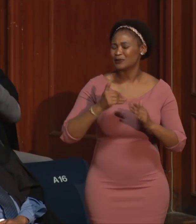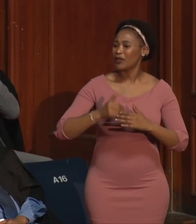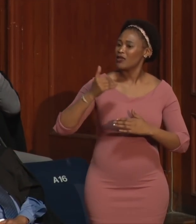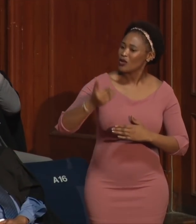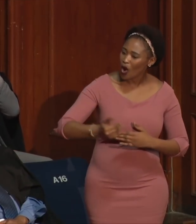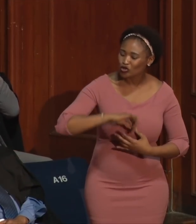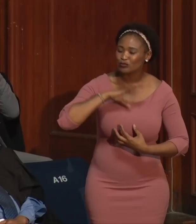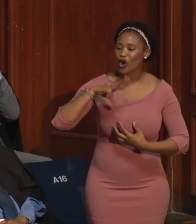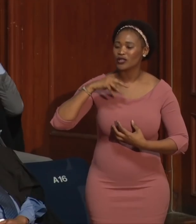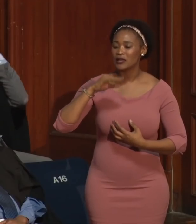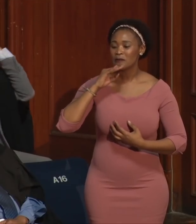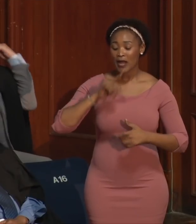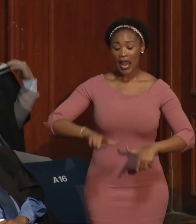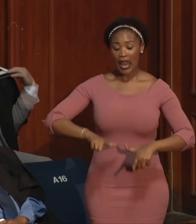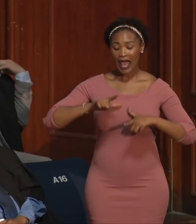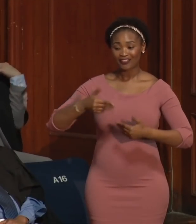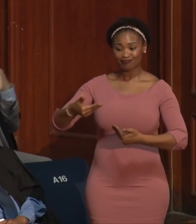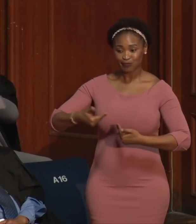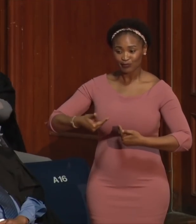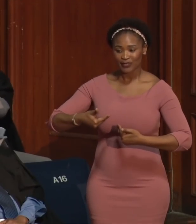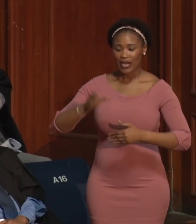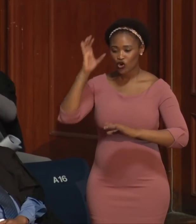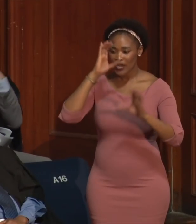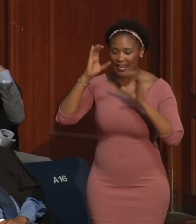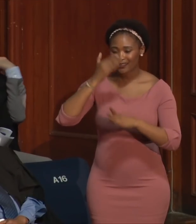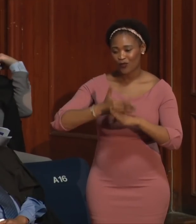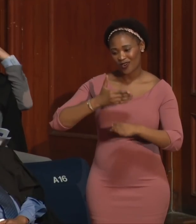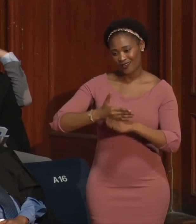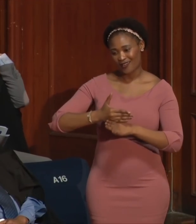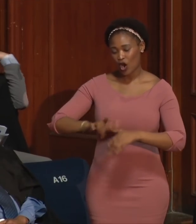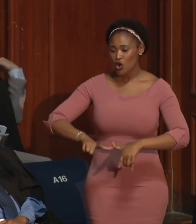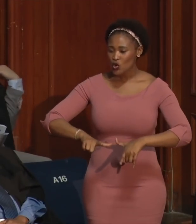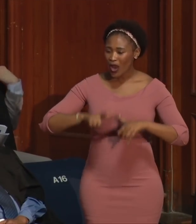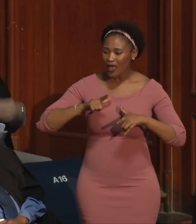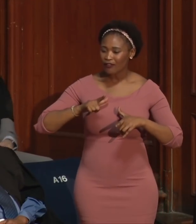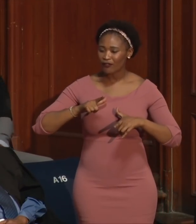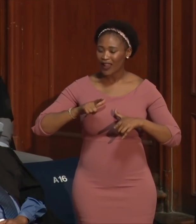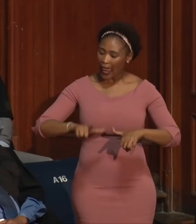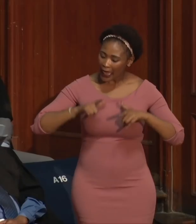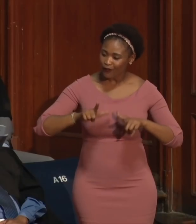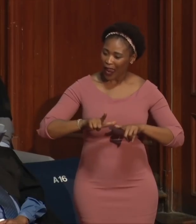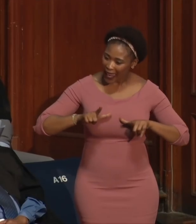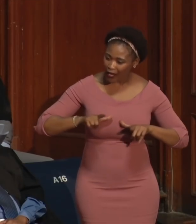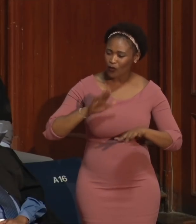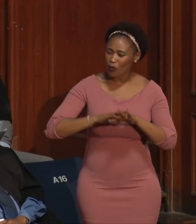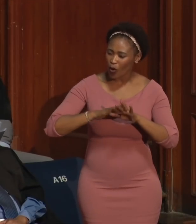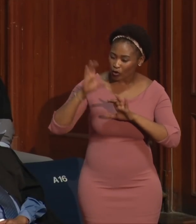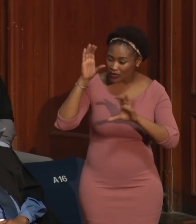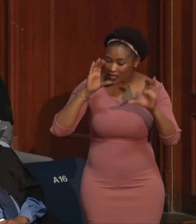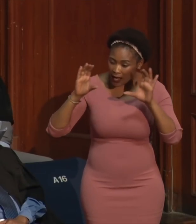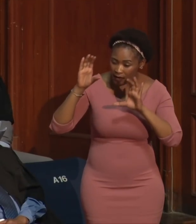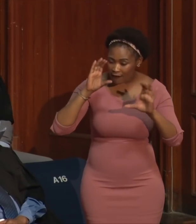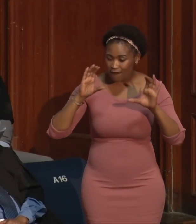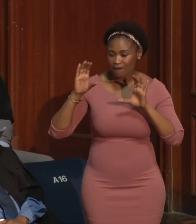approaching one's life as a creative work, living life from a creative as opposed to a reactive point of